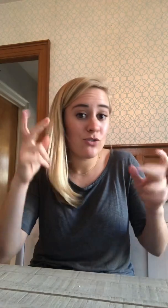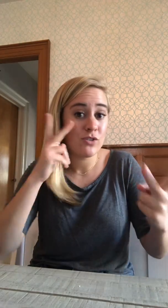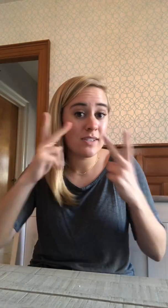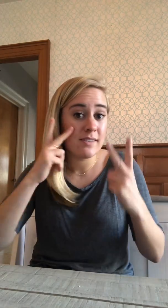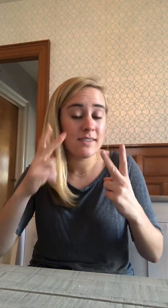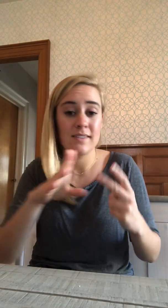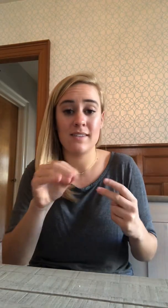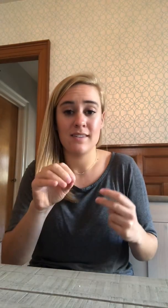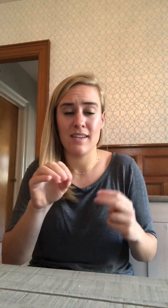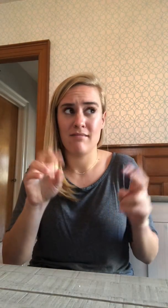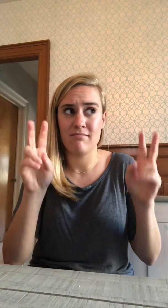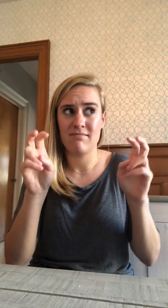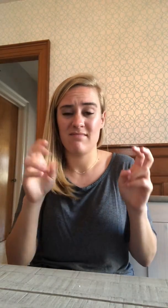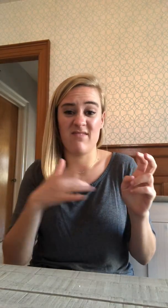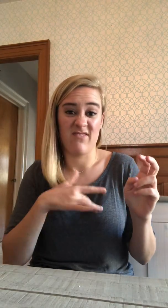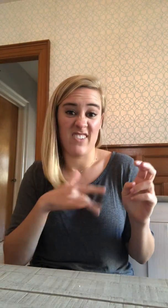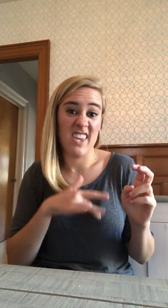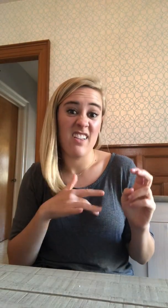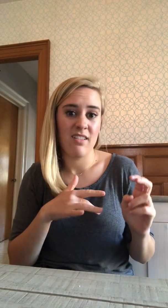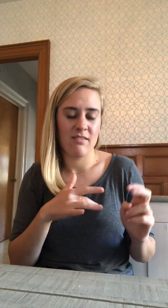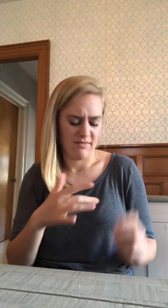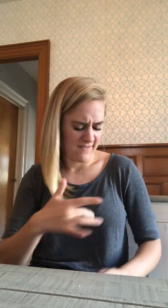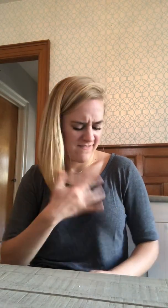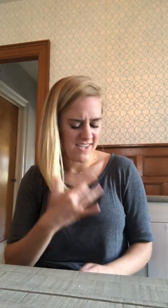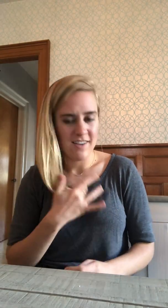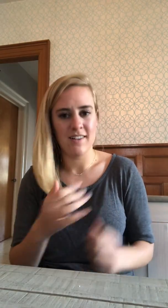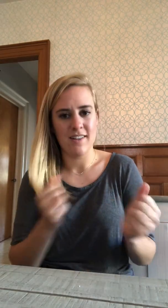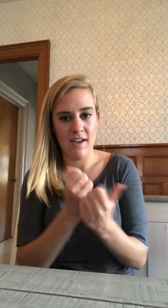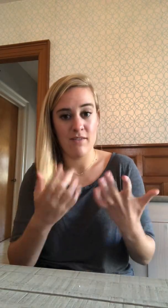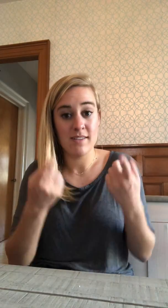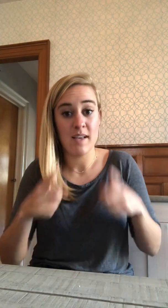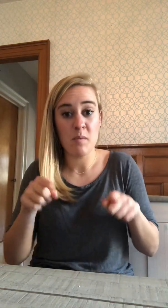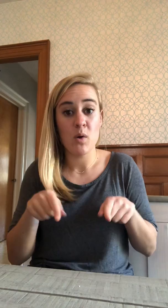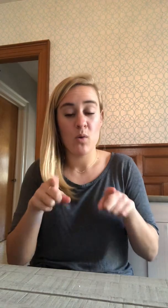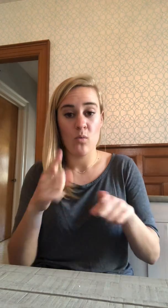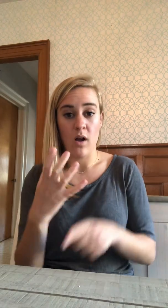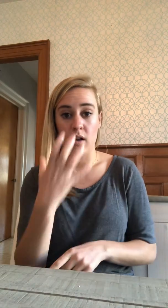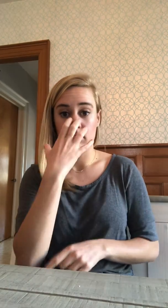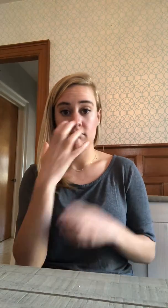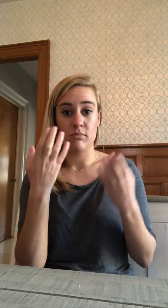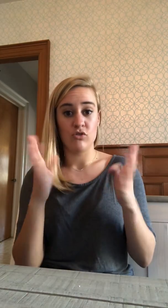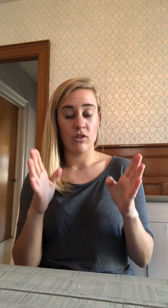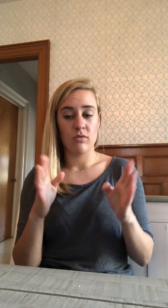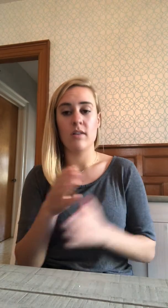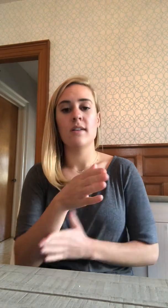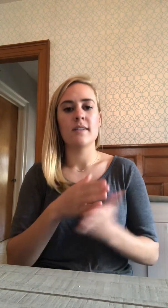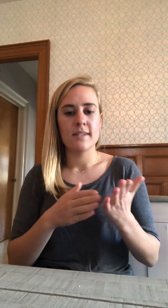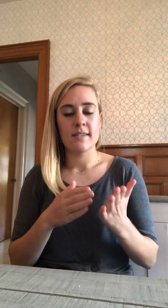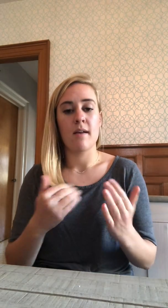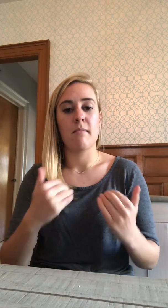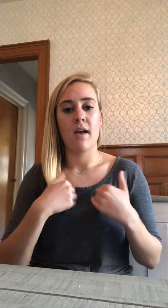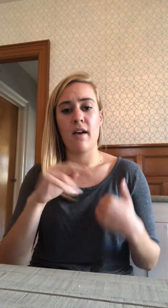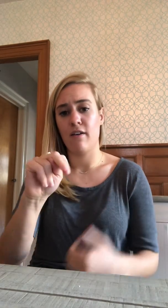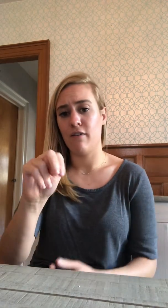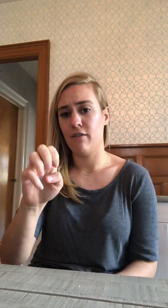even feel everything that's happening when they're under general anesthesia. Some people develop neuropathy, and some people have very difficult